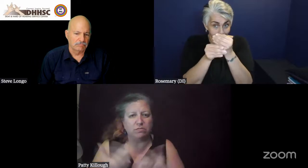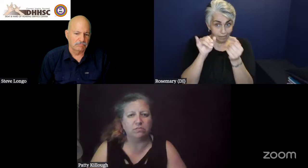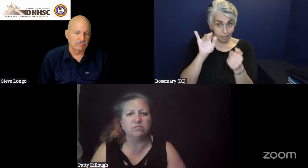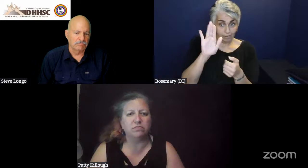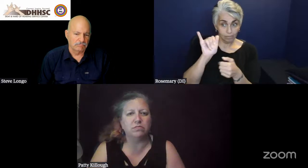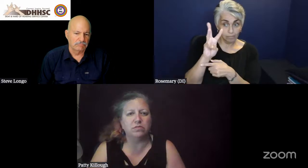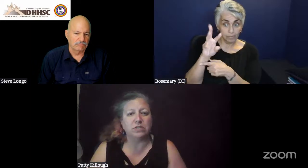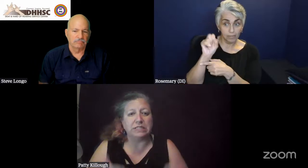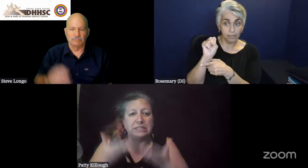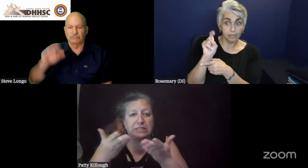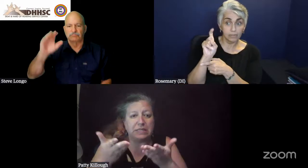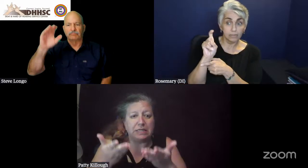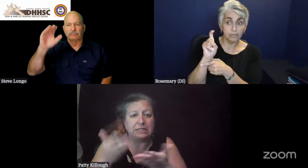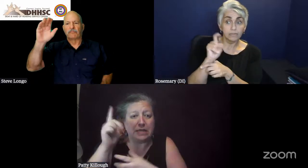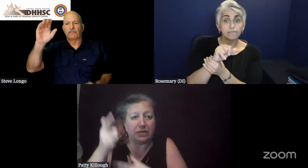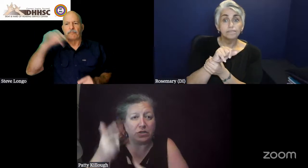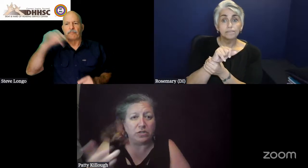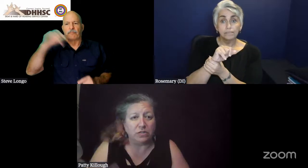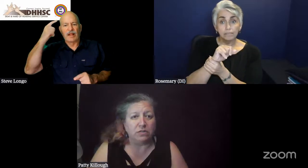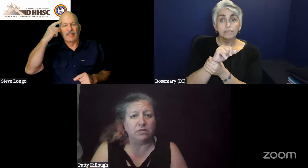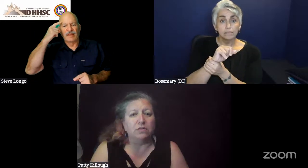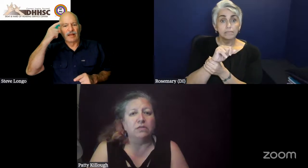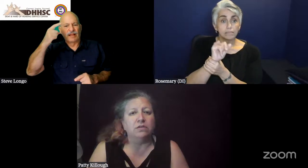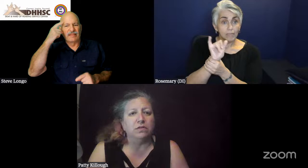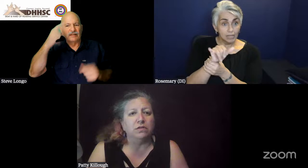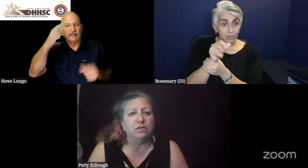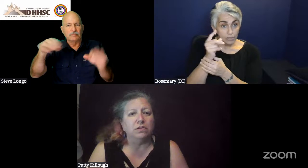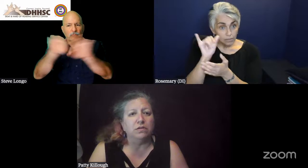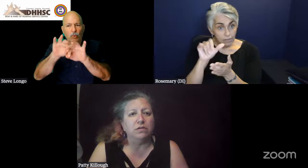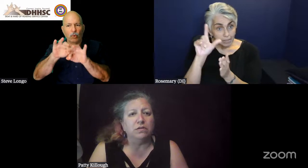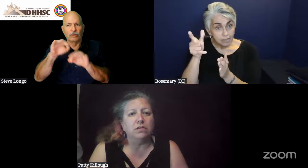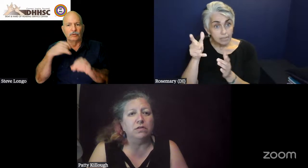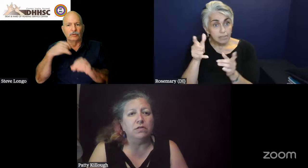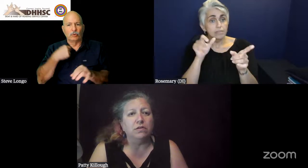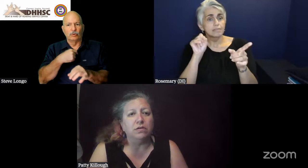I wonder if I should propose that, or